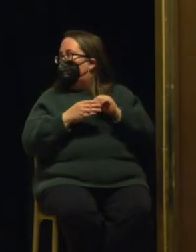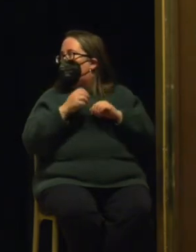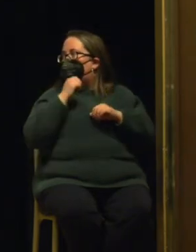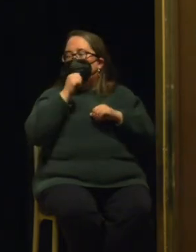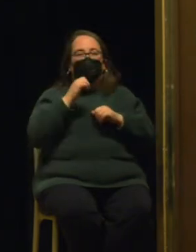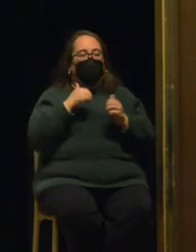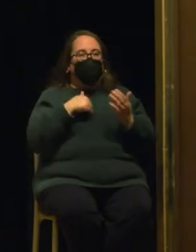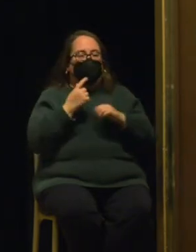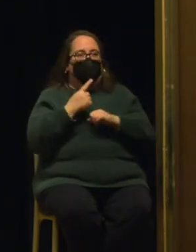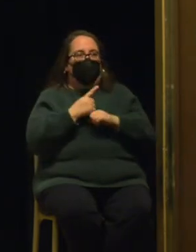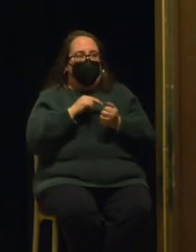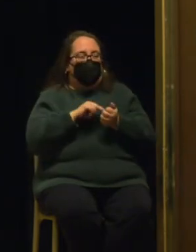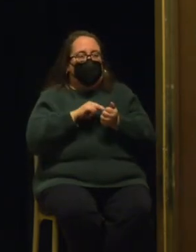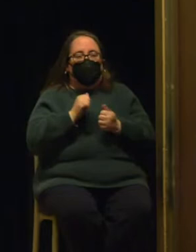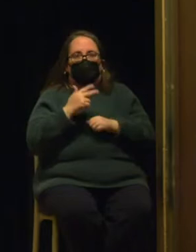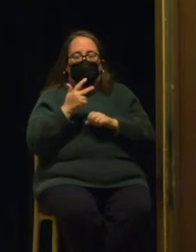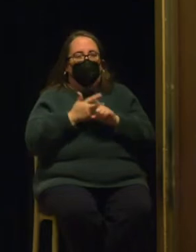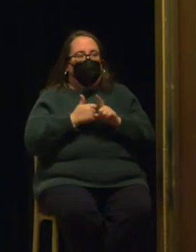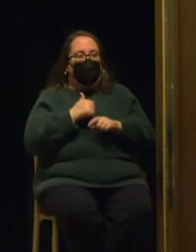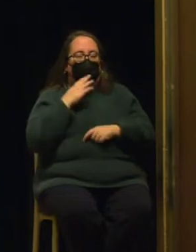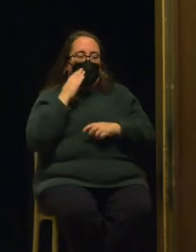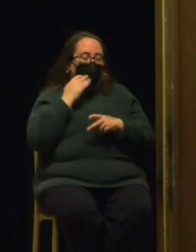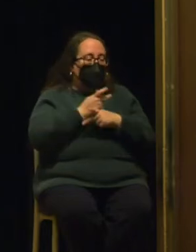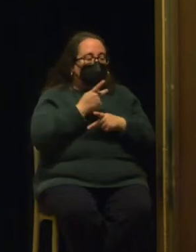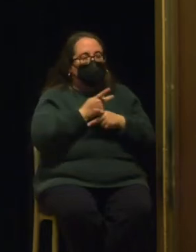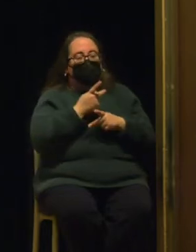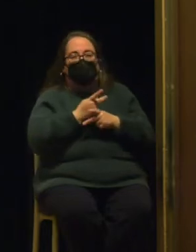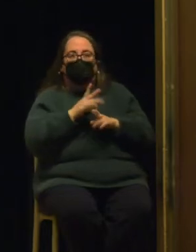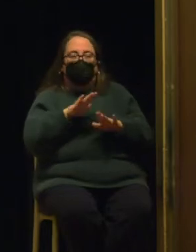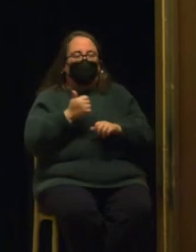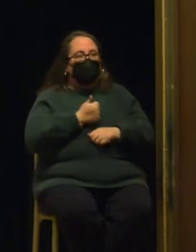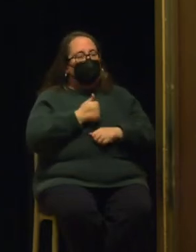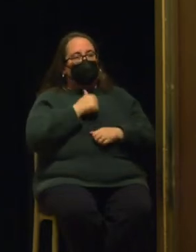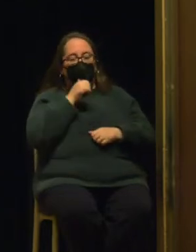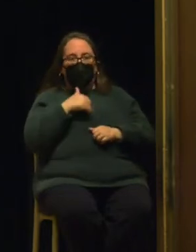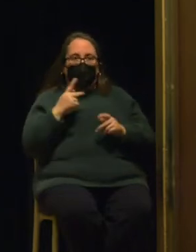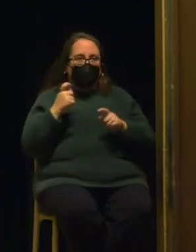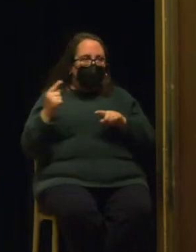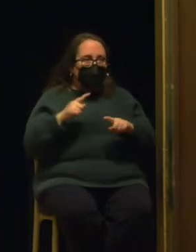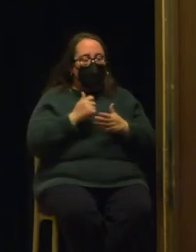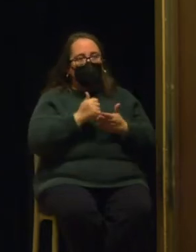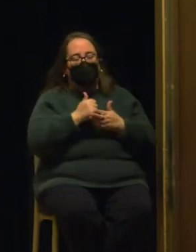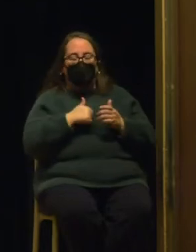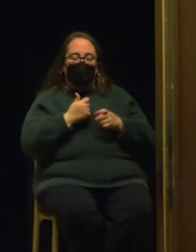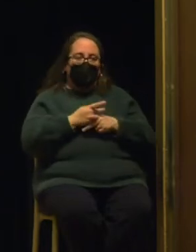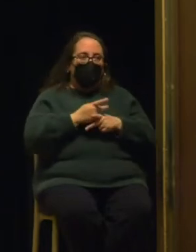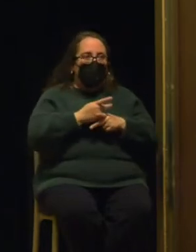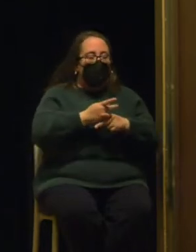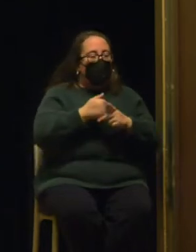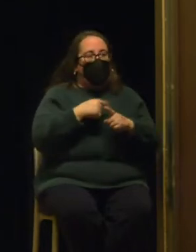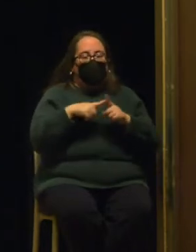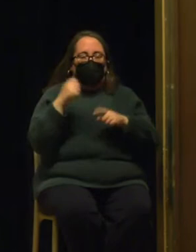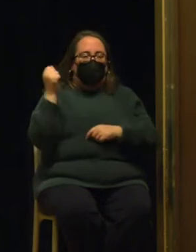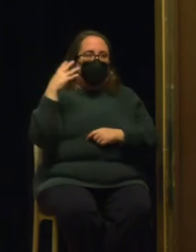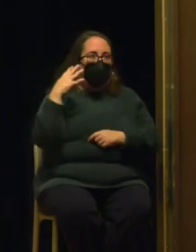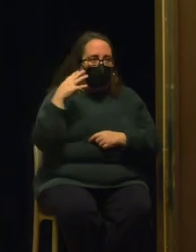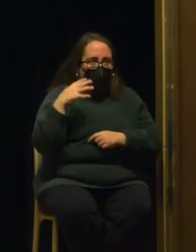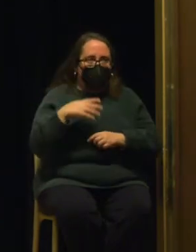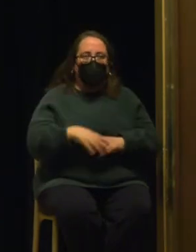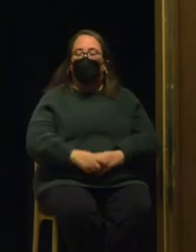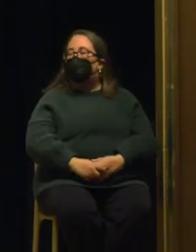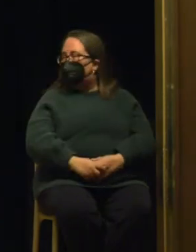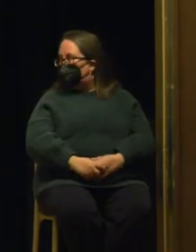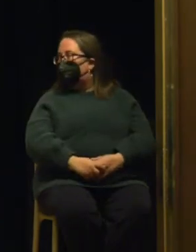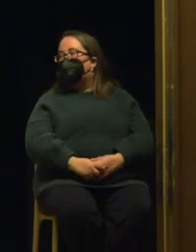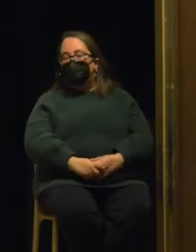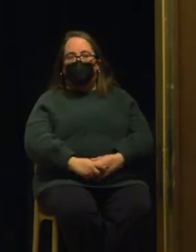The 3 months I was at home, I took care of my child all by myself. And if I was able to get a shower, it was a good day. That's